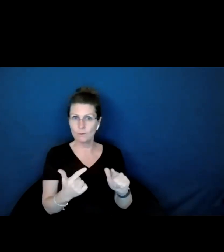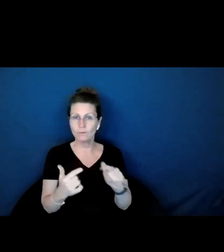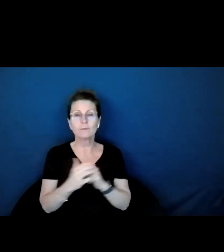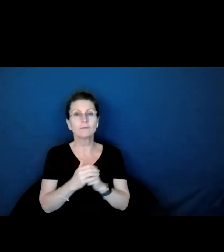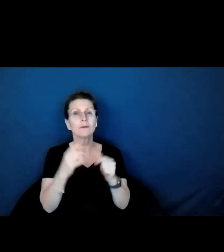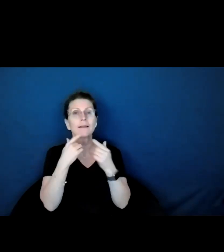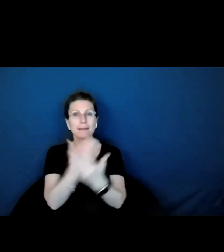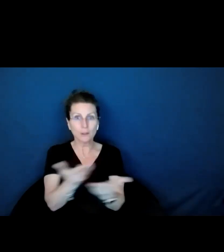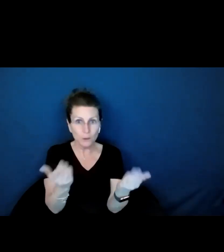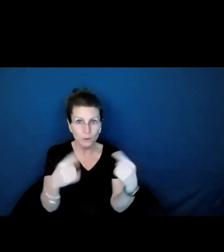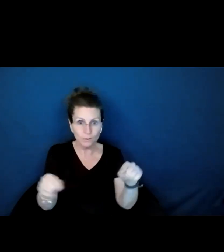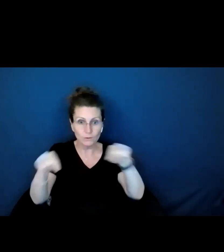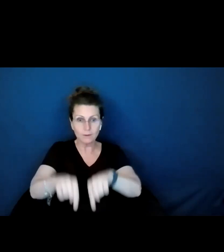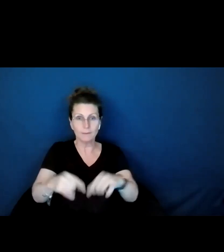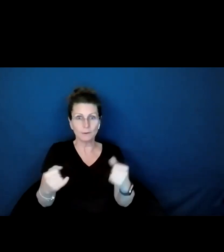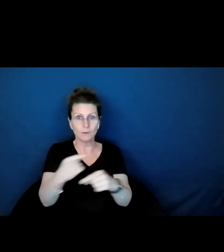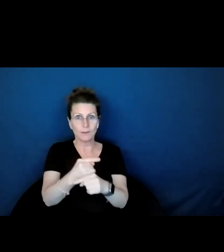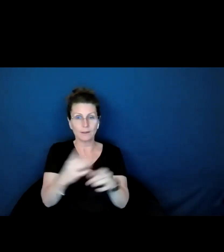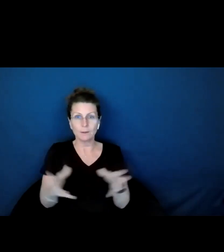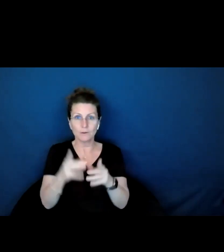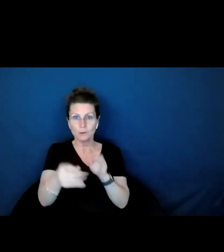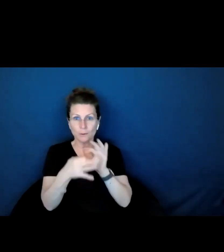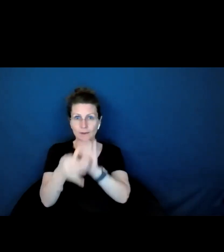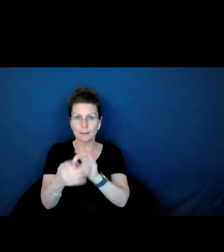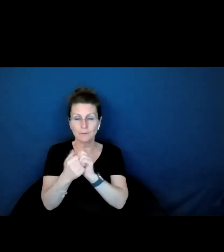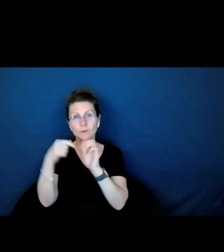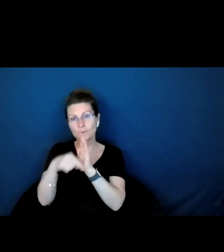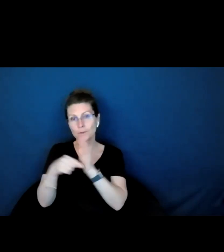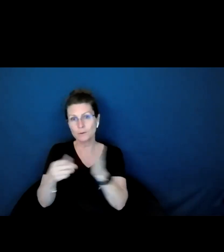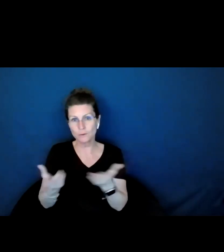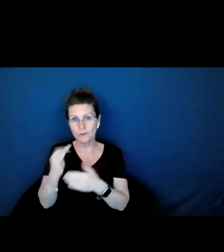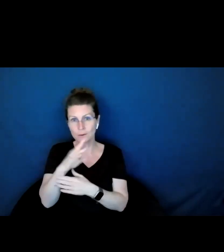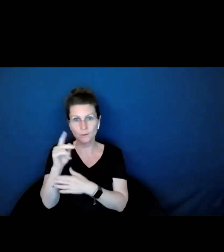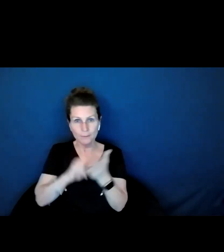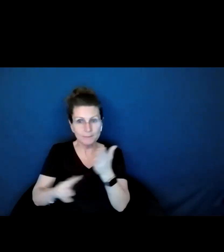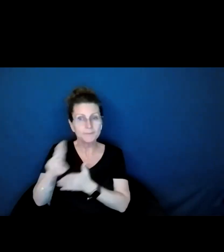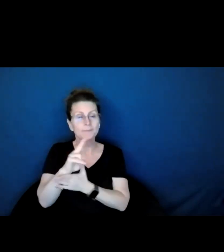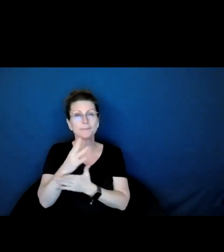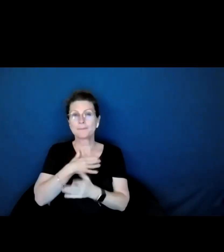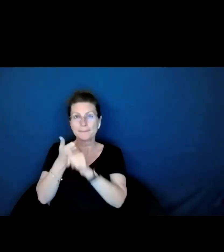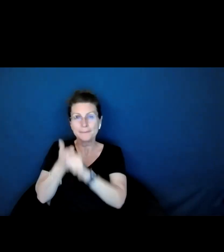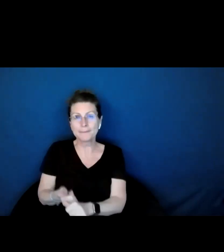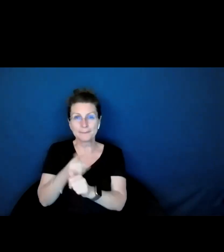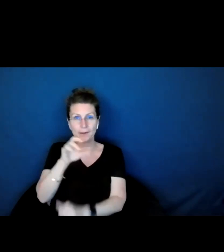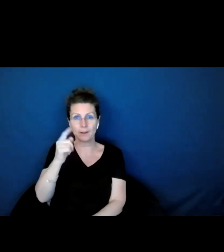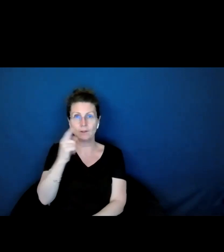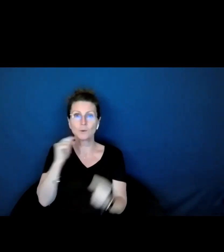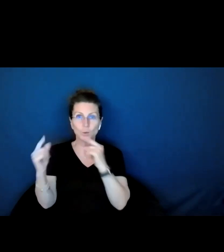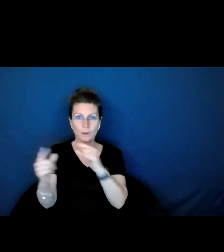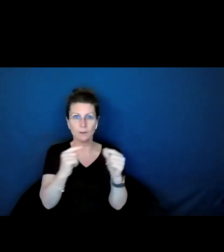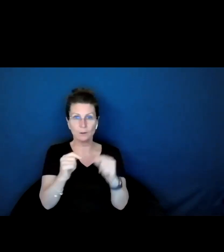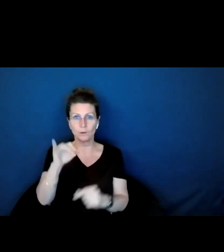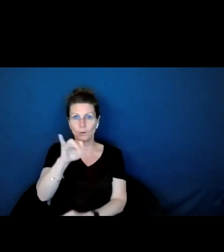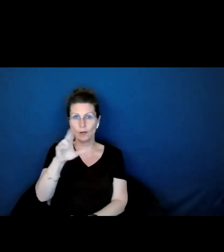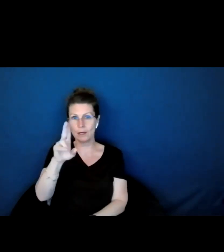of you for attending today. We encourage you to stay connected with research at York University. Please follow us on Twitter at YU Research. Come